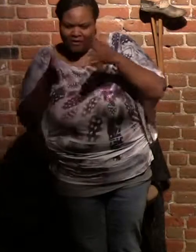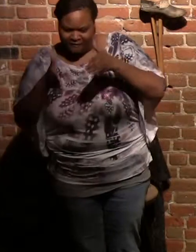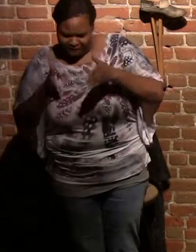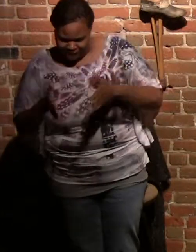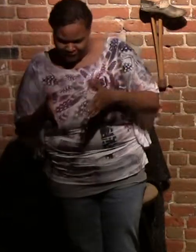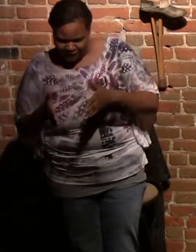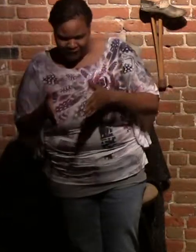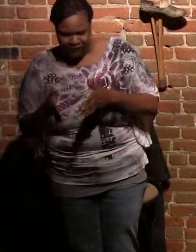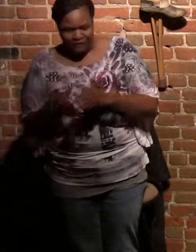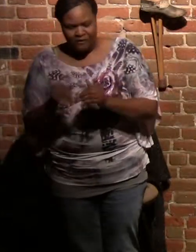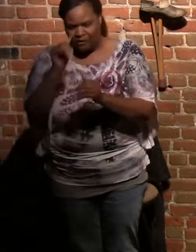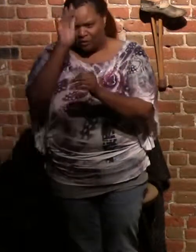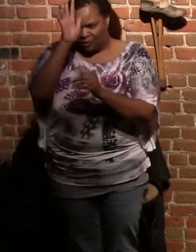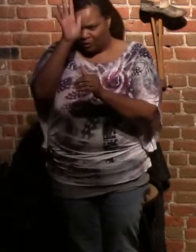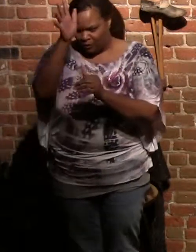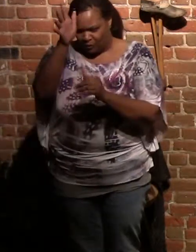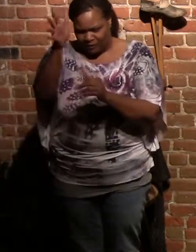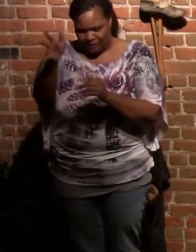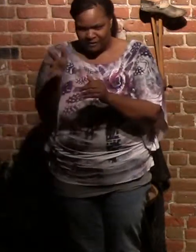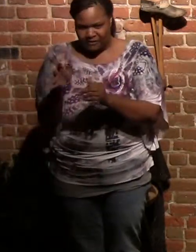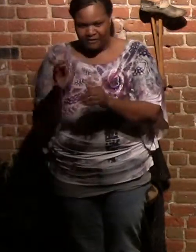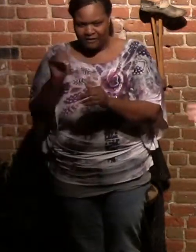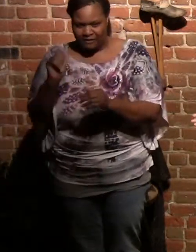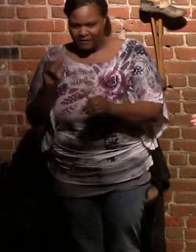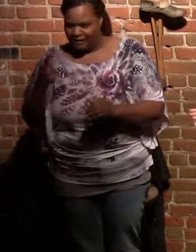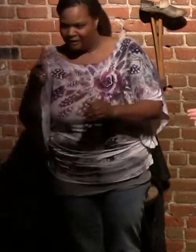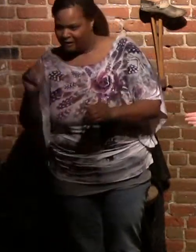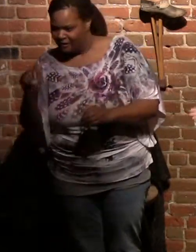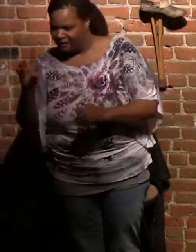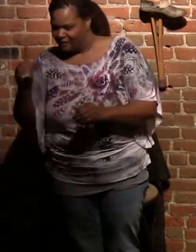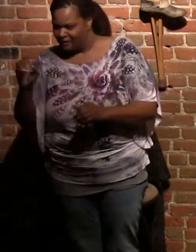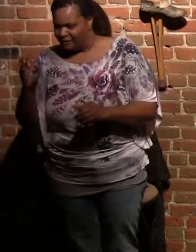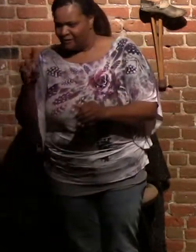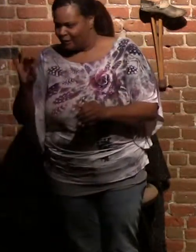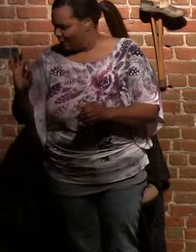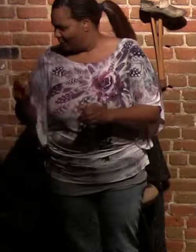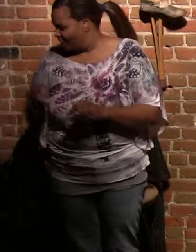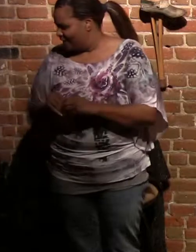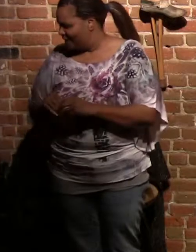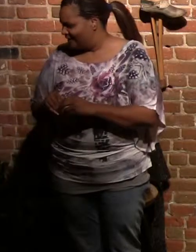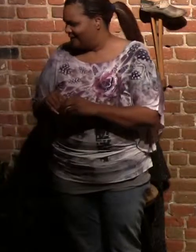of creativity, aka Debra Thorton.